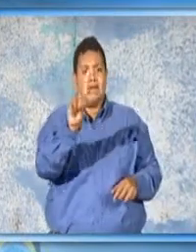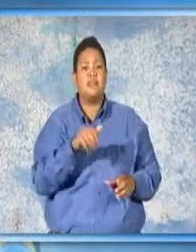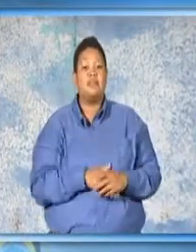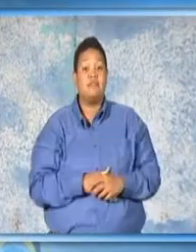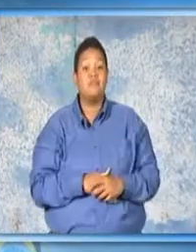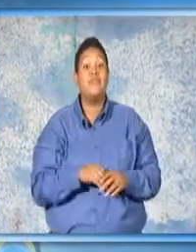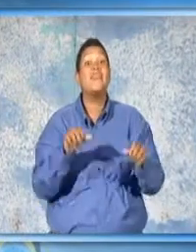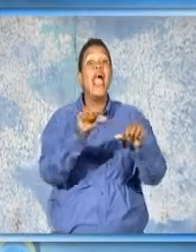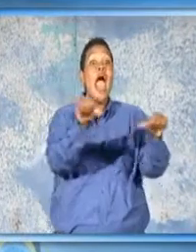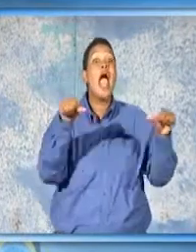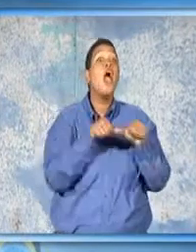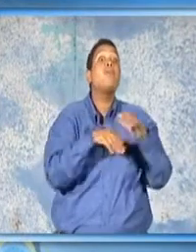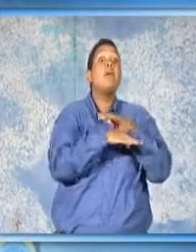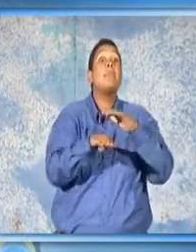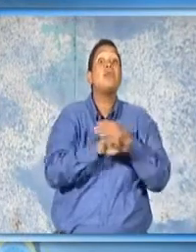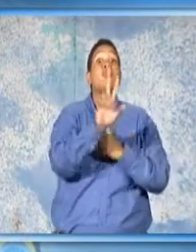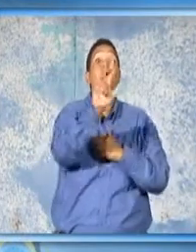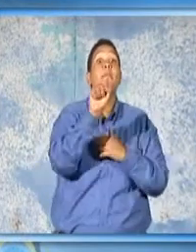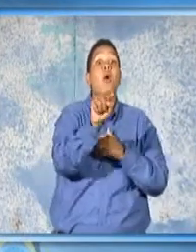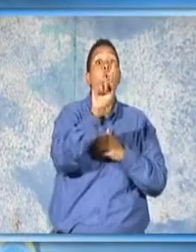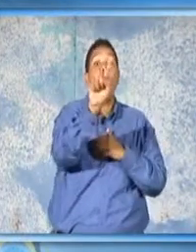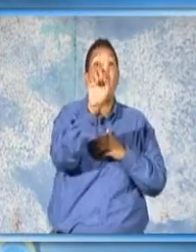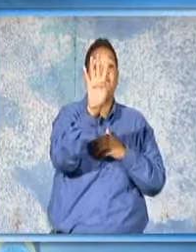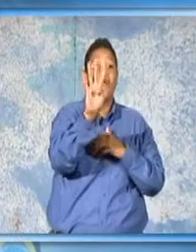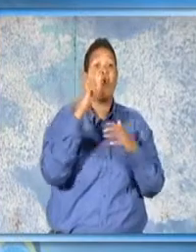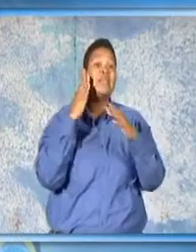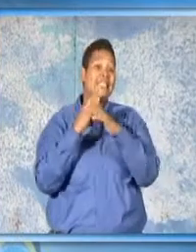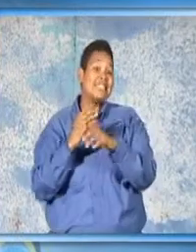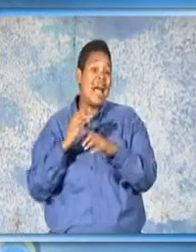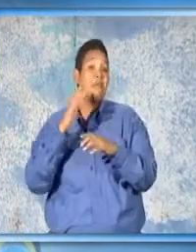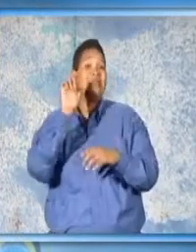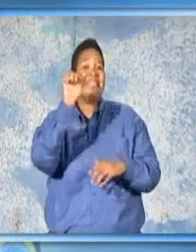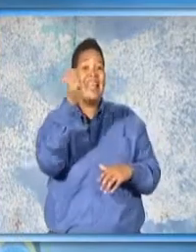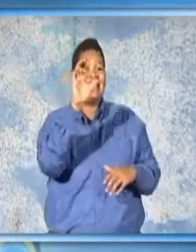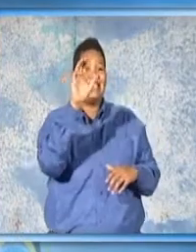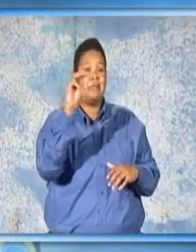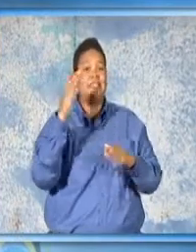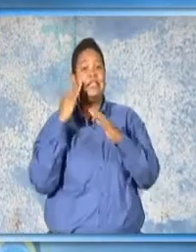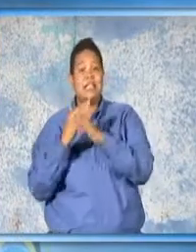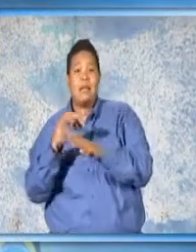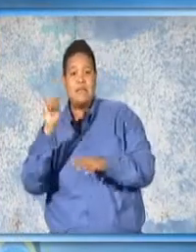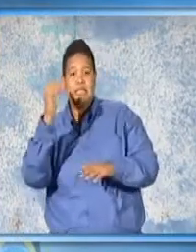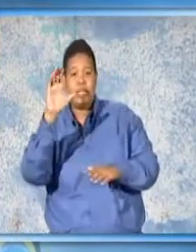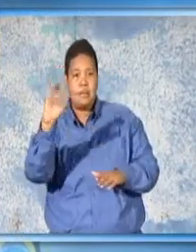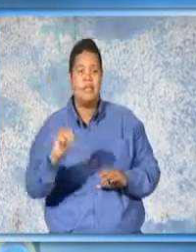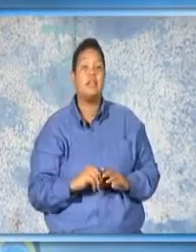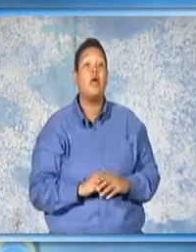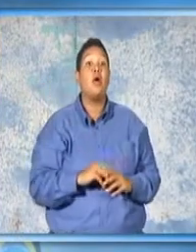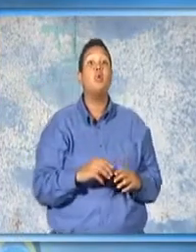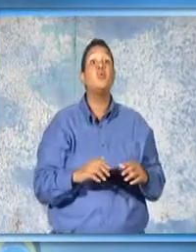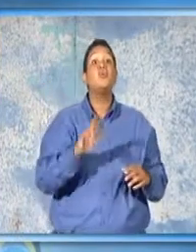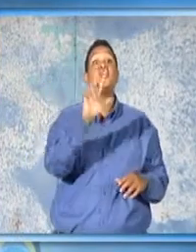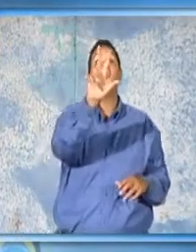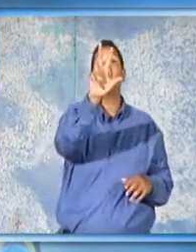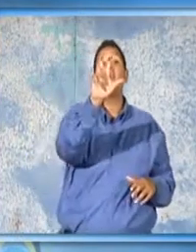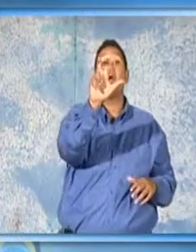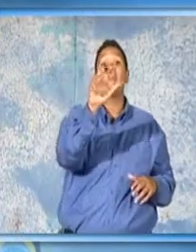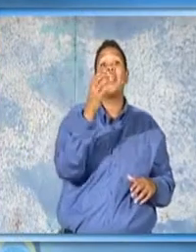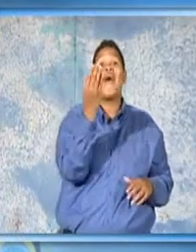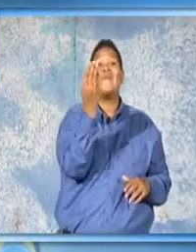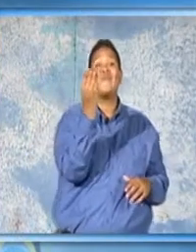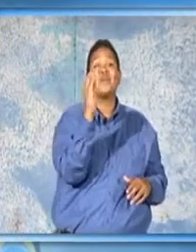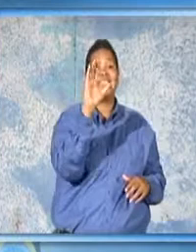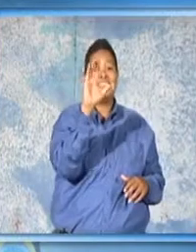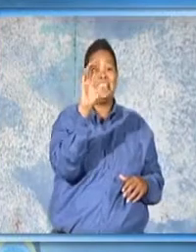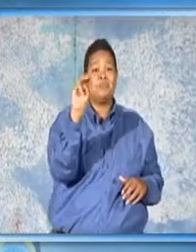The area of the base is 3.14 times 10 centimeters times 10 centimeters, which is 314